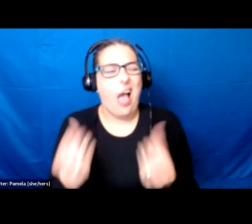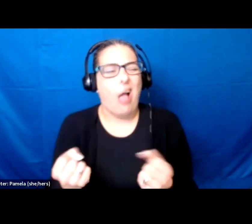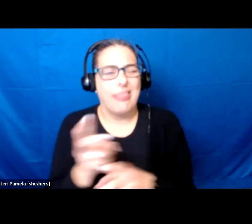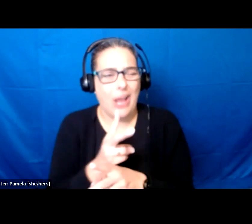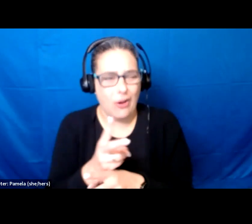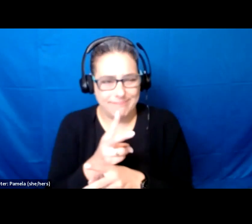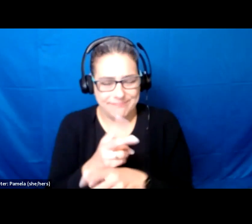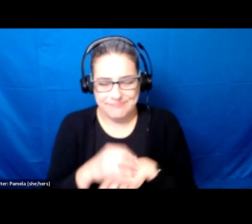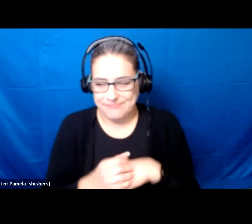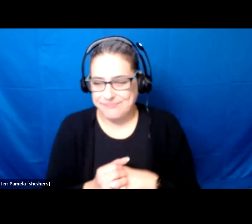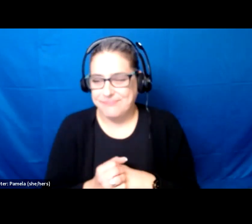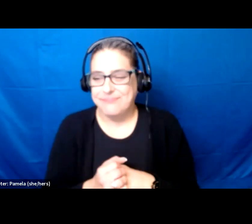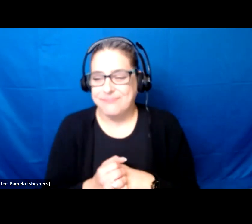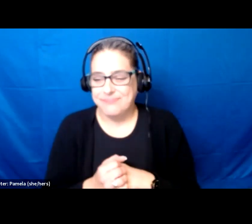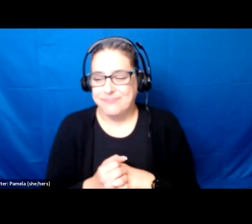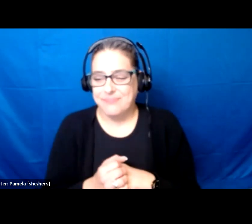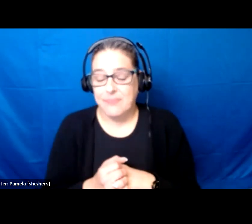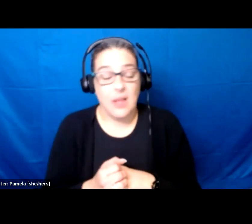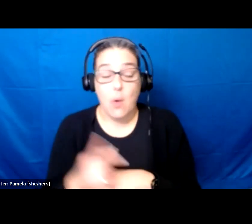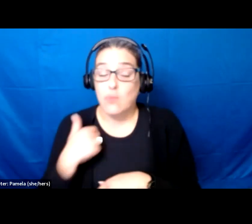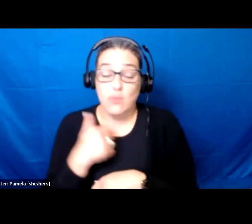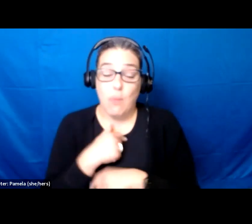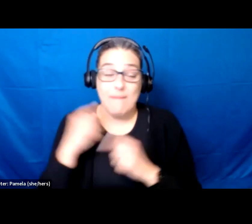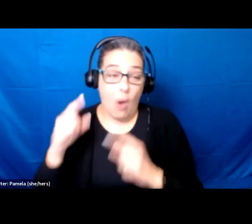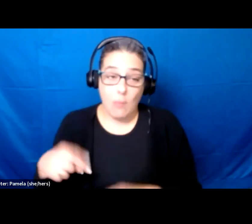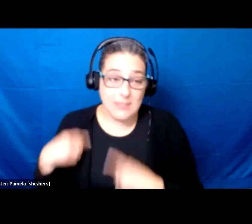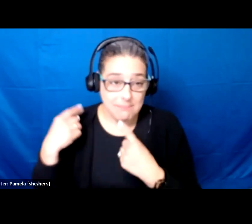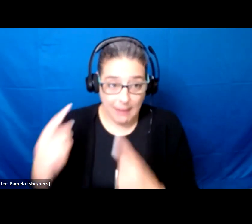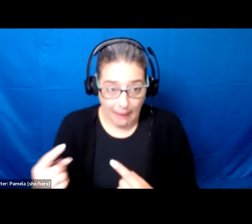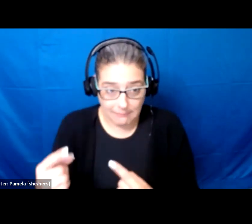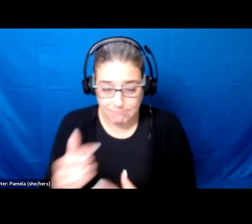we particularly were interested in a